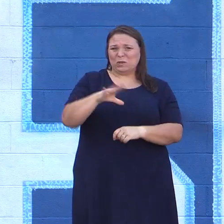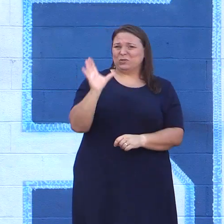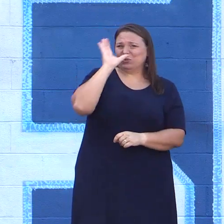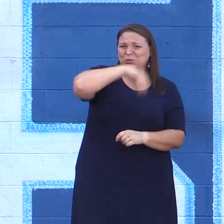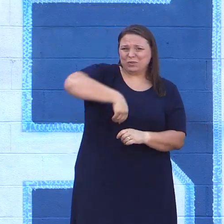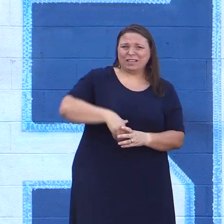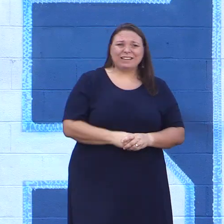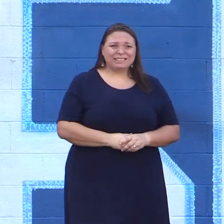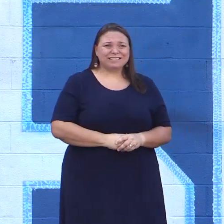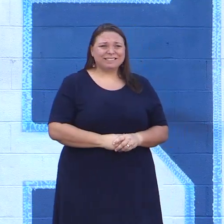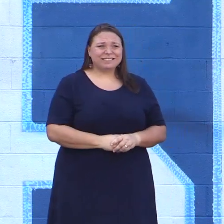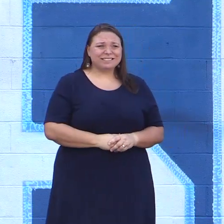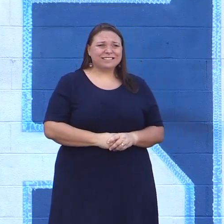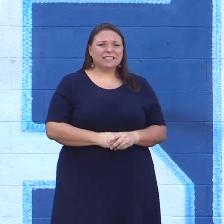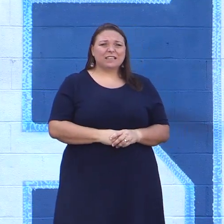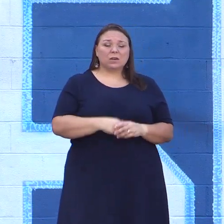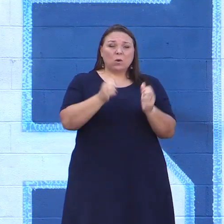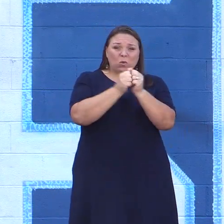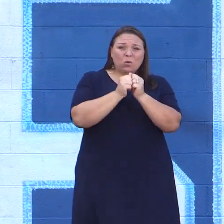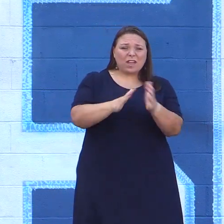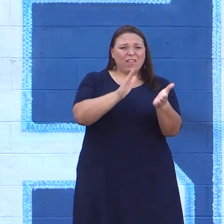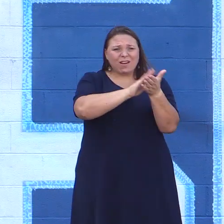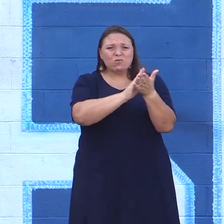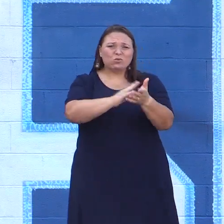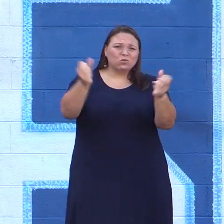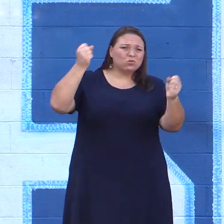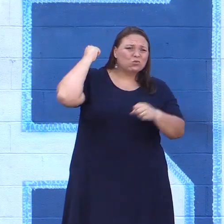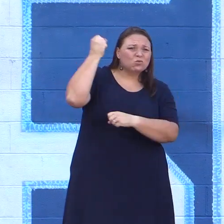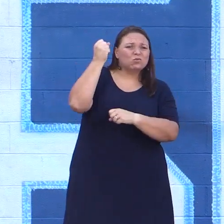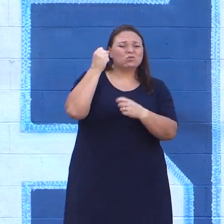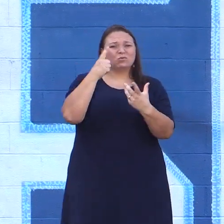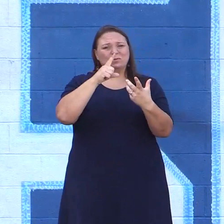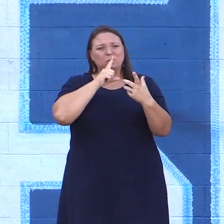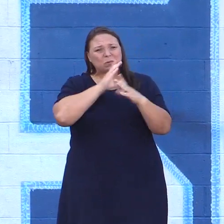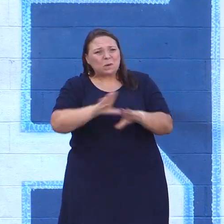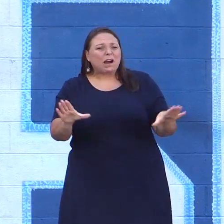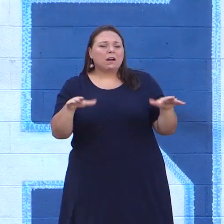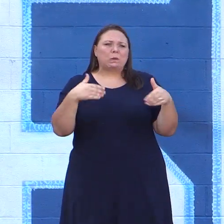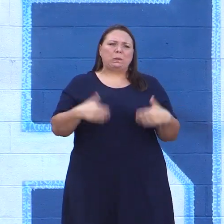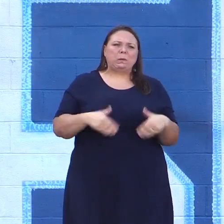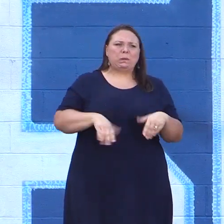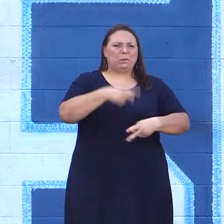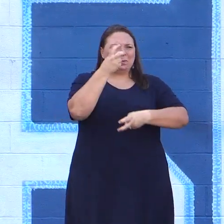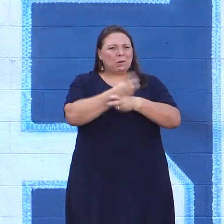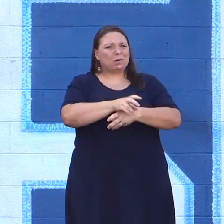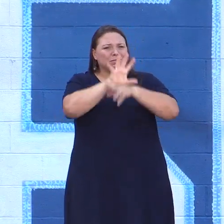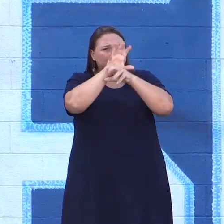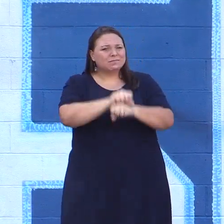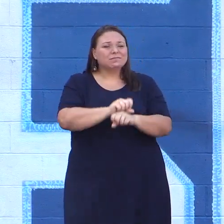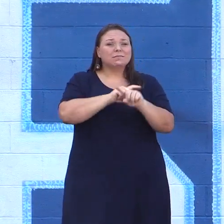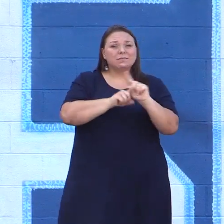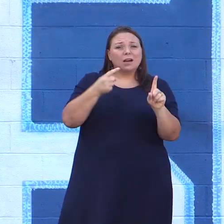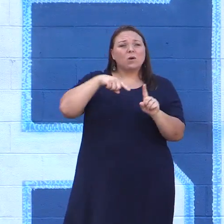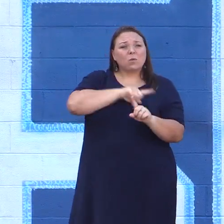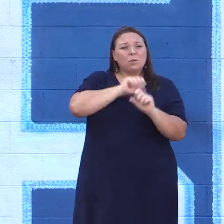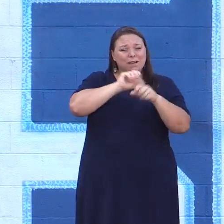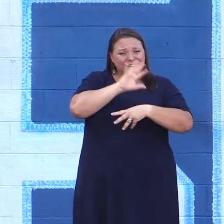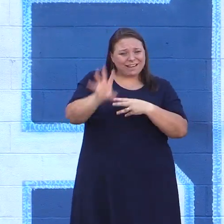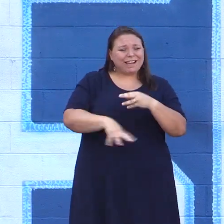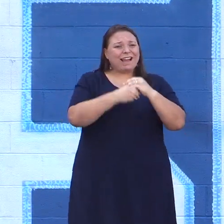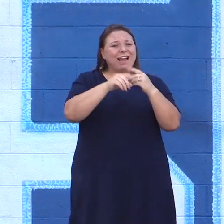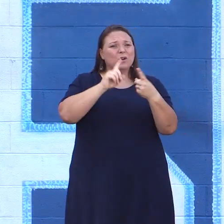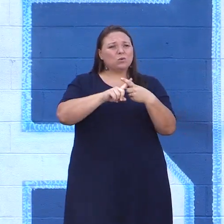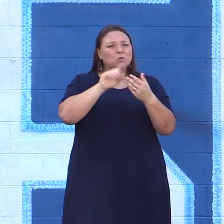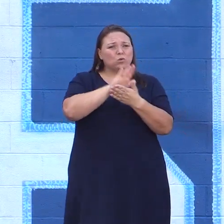experience. The absence of crowds cheering can take some time getting used to. But we're going to be able to add to the